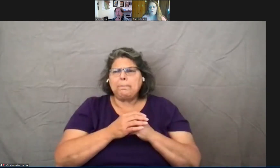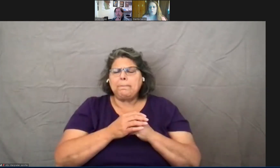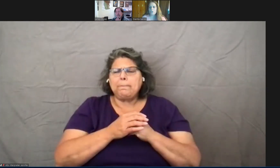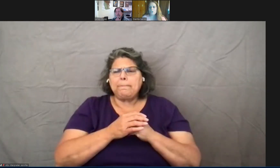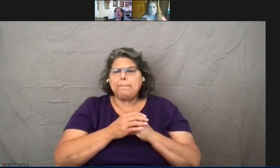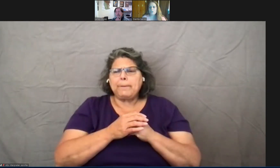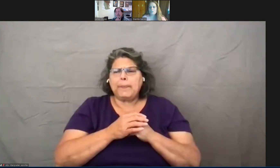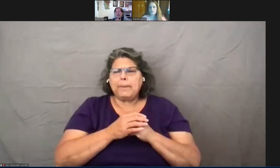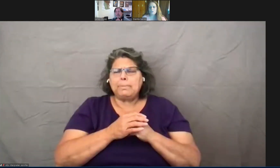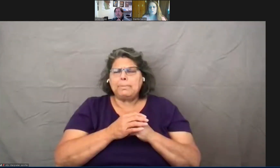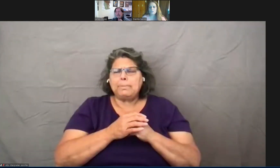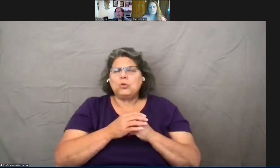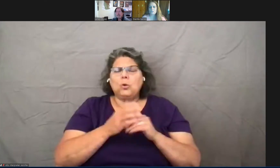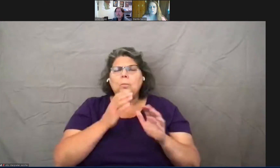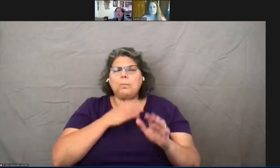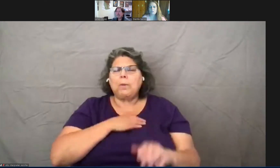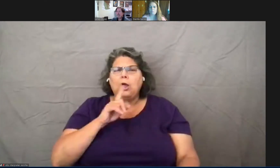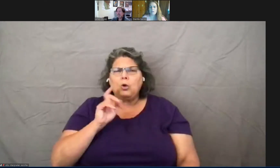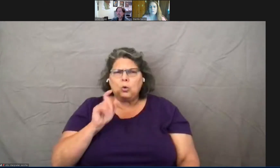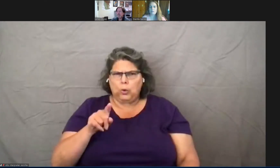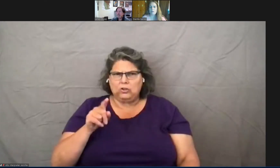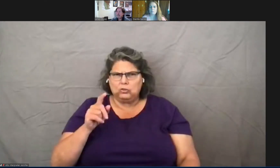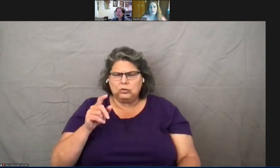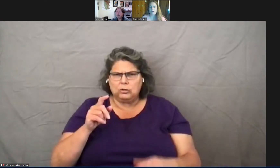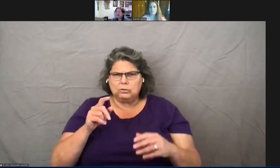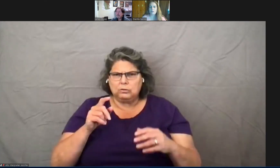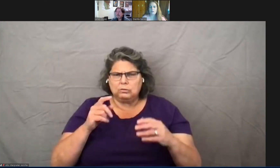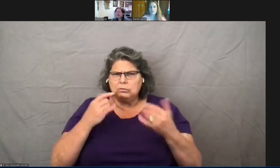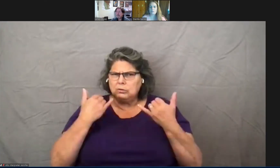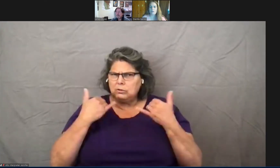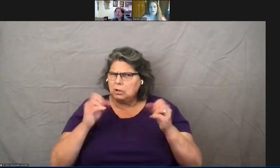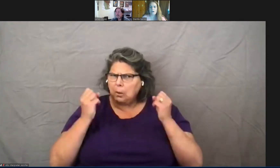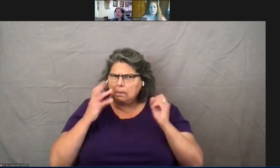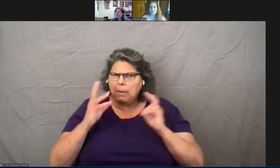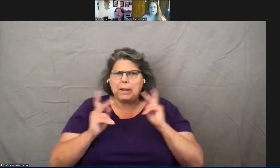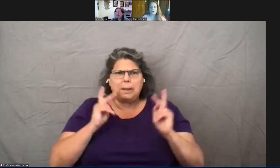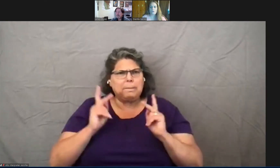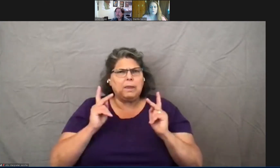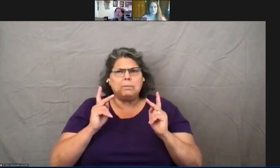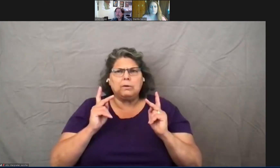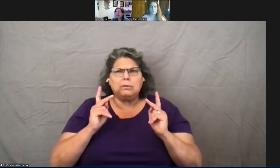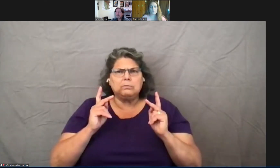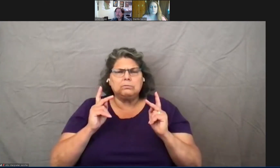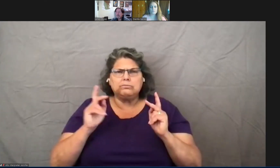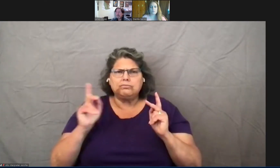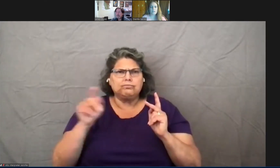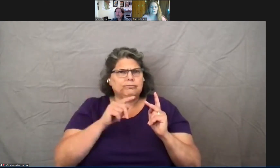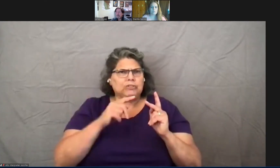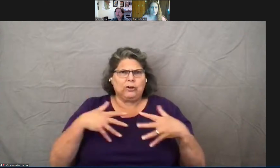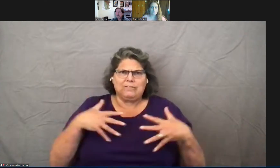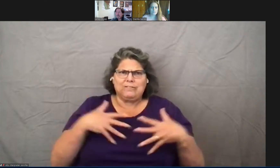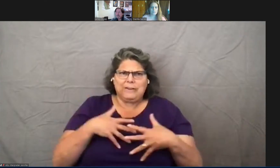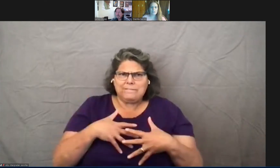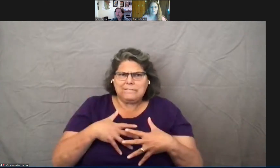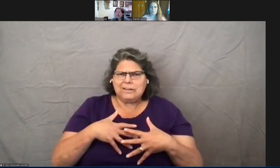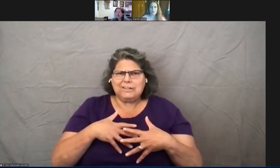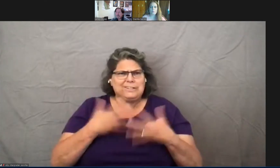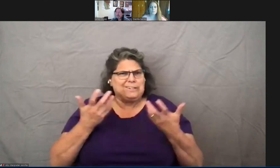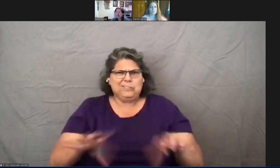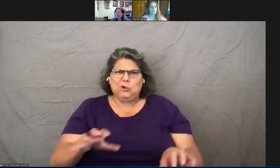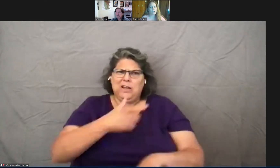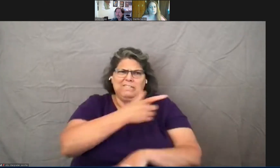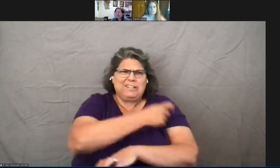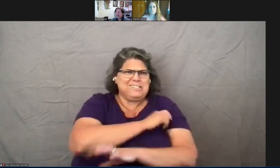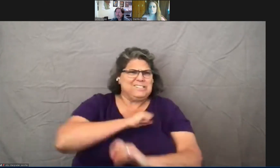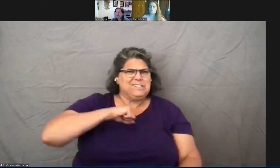My question is, there are still many people out there that are fearful of getting the vaccine, or maybe